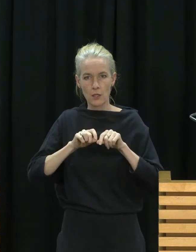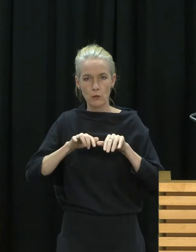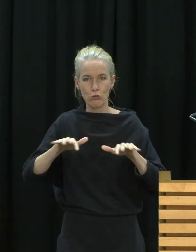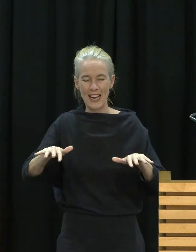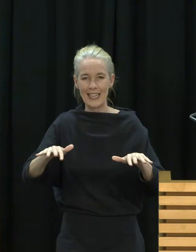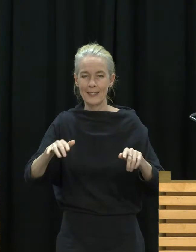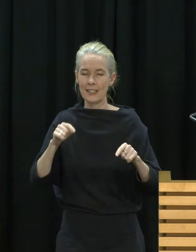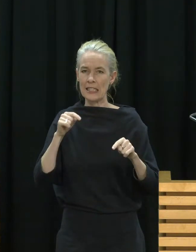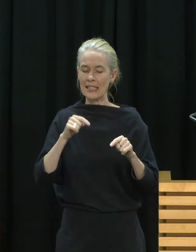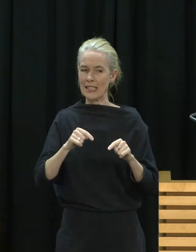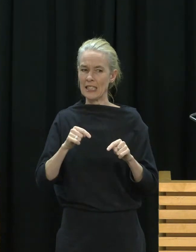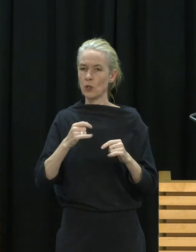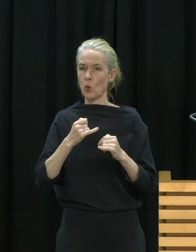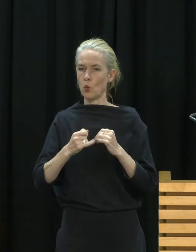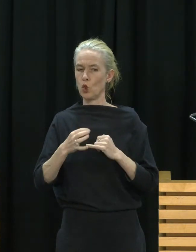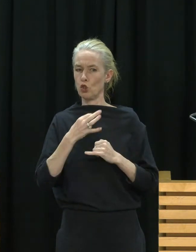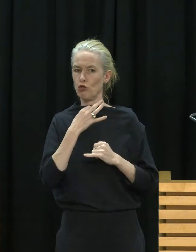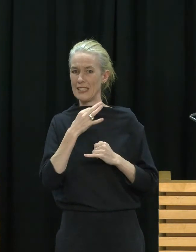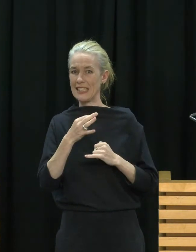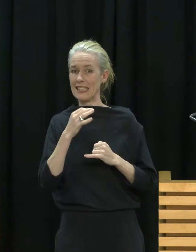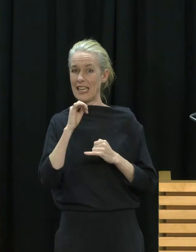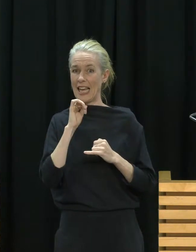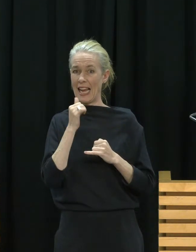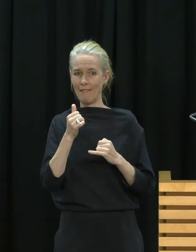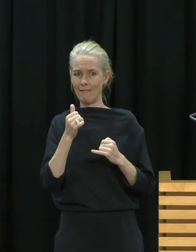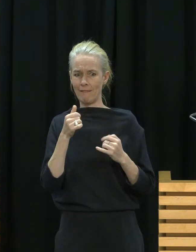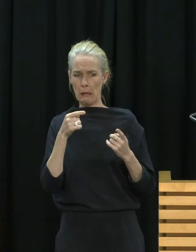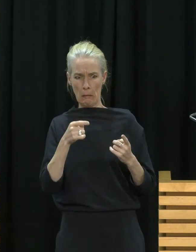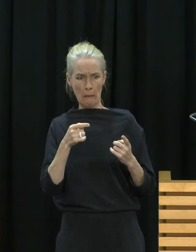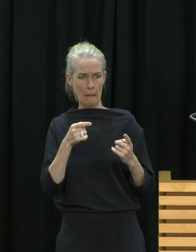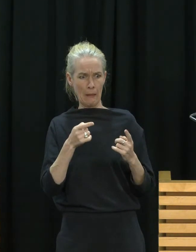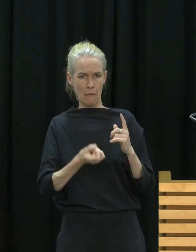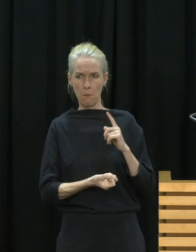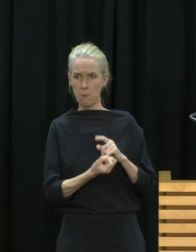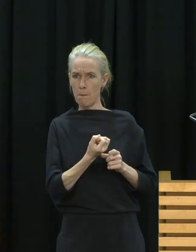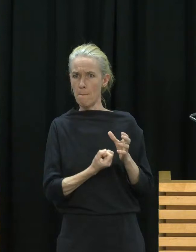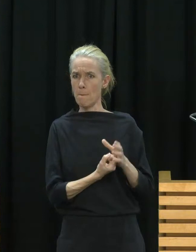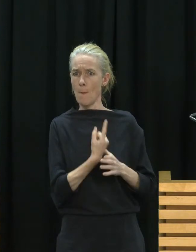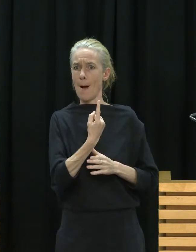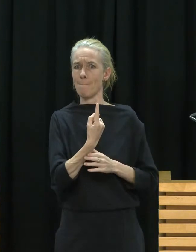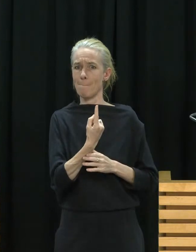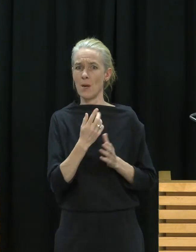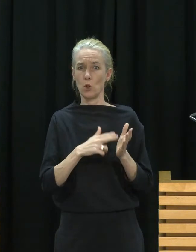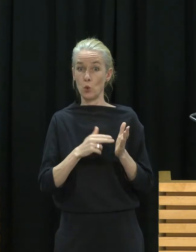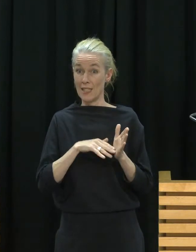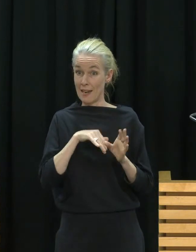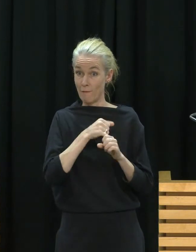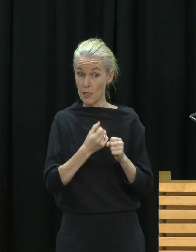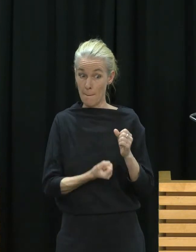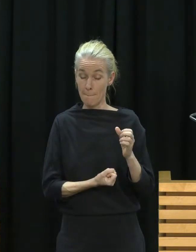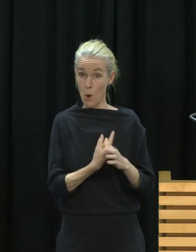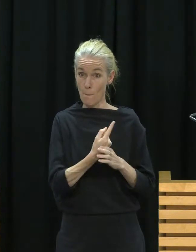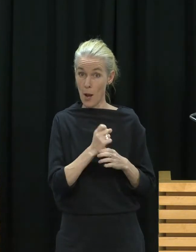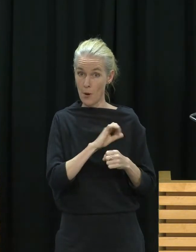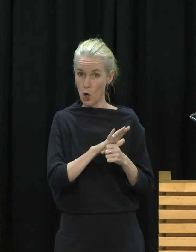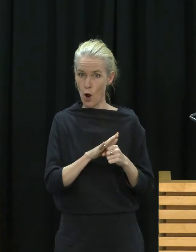transmission because the rate of the growth of that community transmission can be that much higher. But in terms of the way we've responded to cases